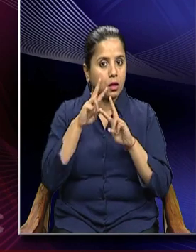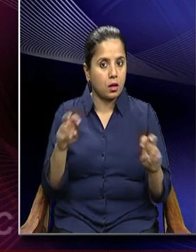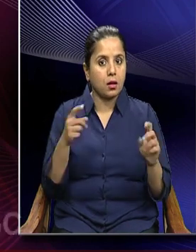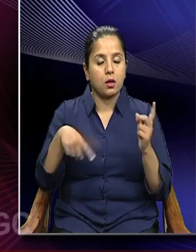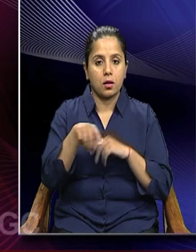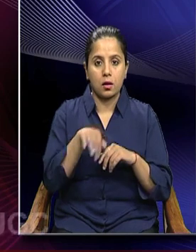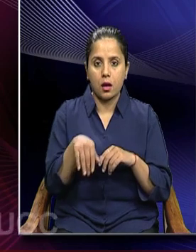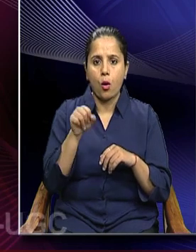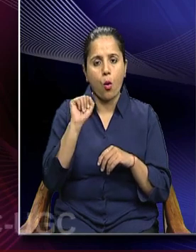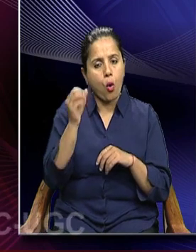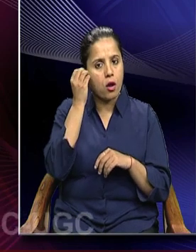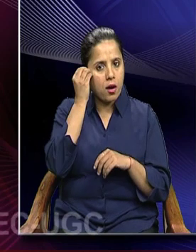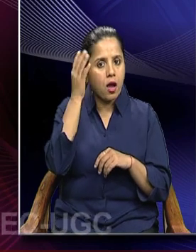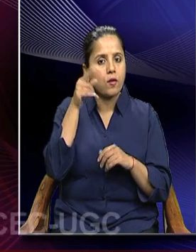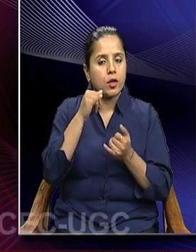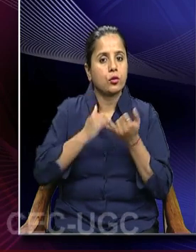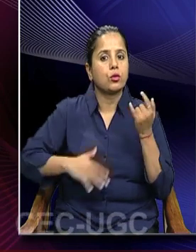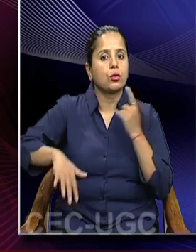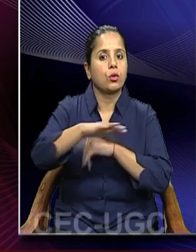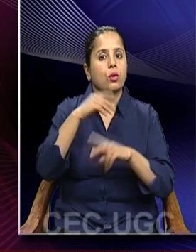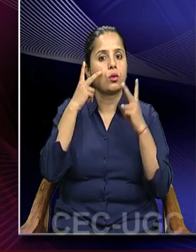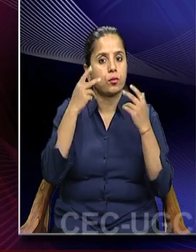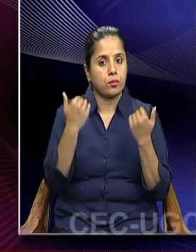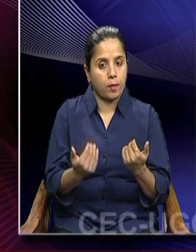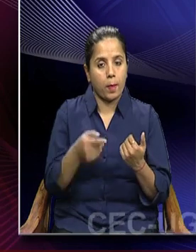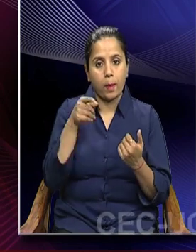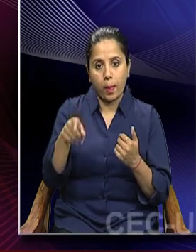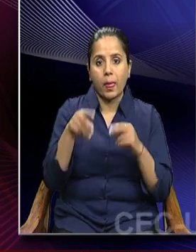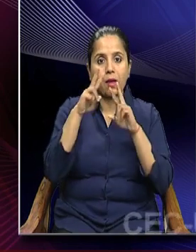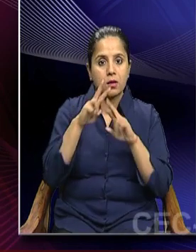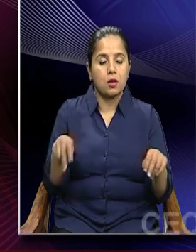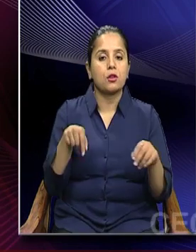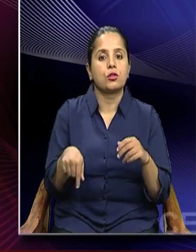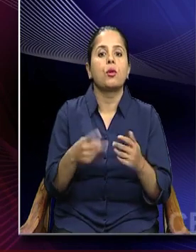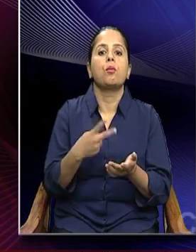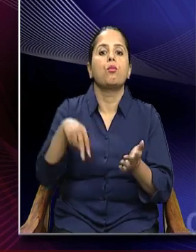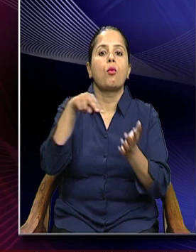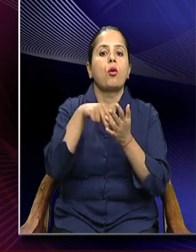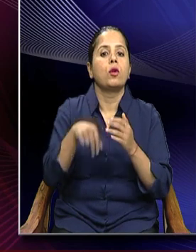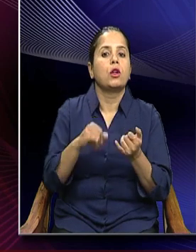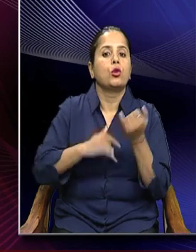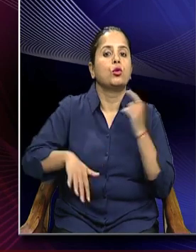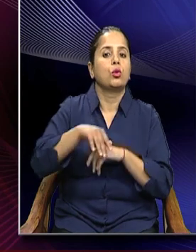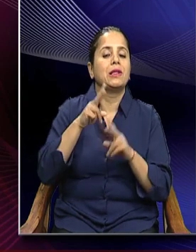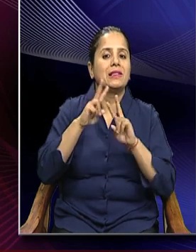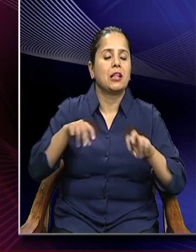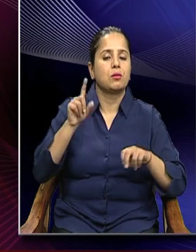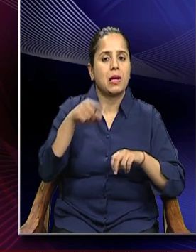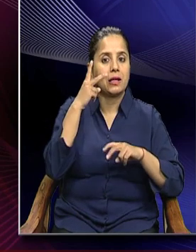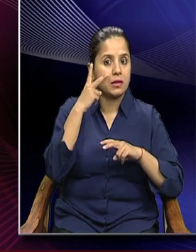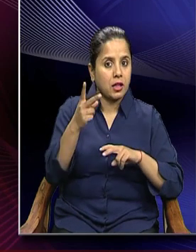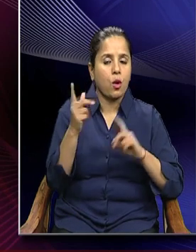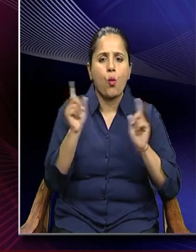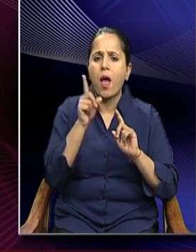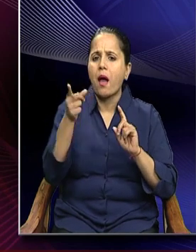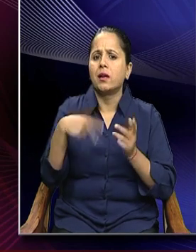own awareness of social sense and researchers' position in society. So, researcher has to first see where he or